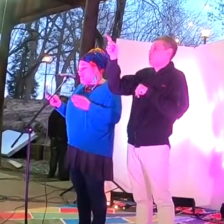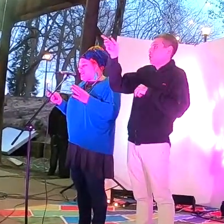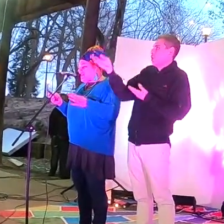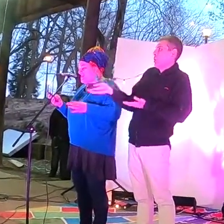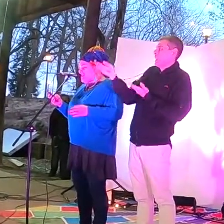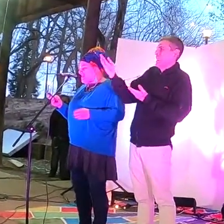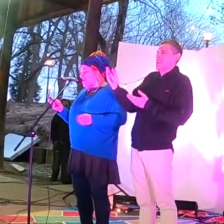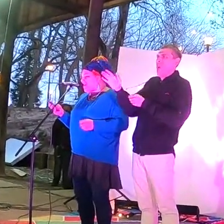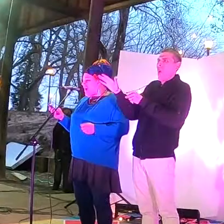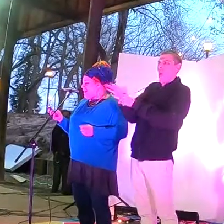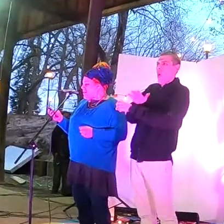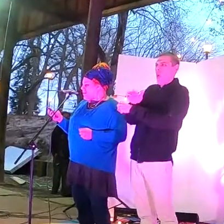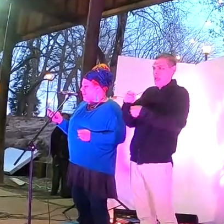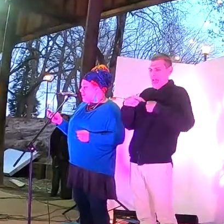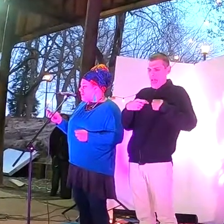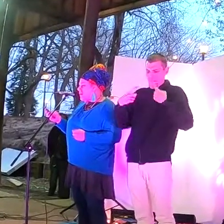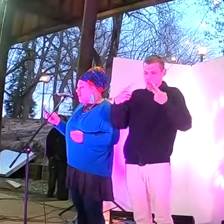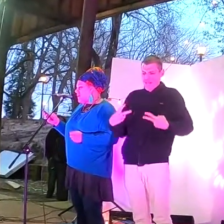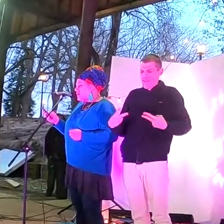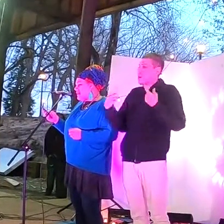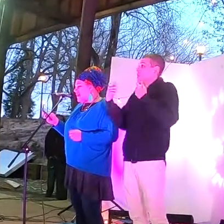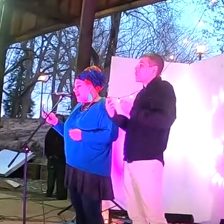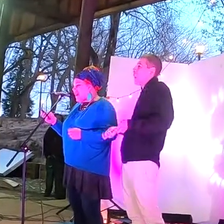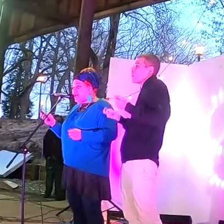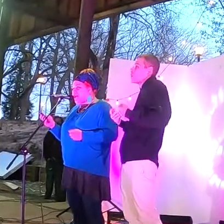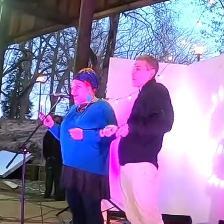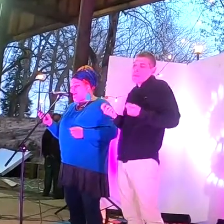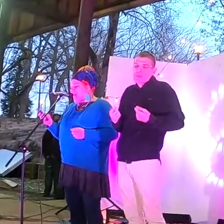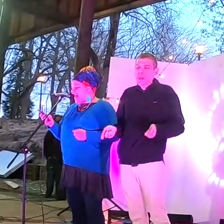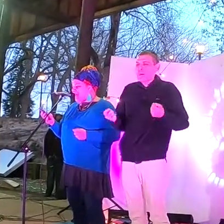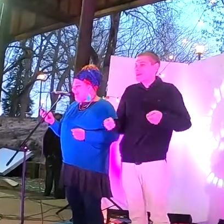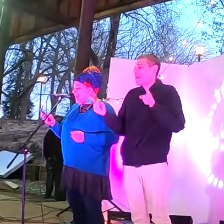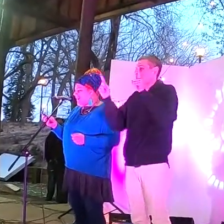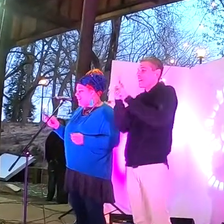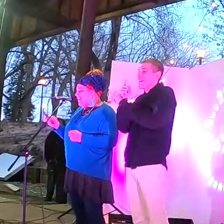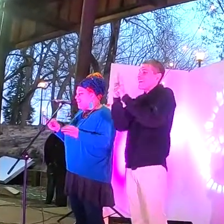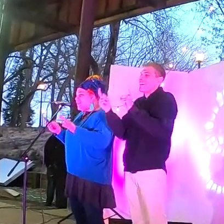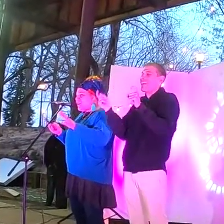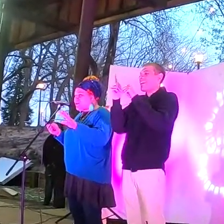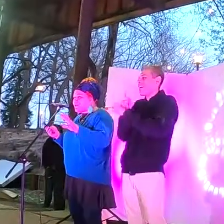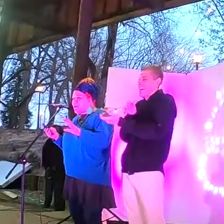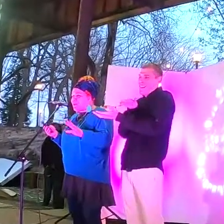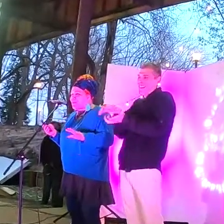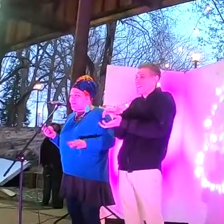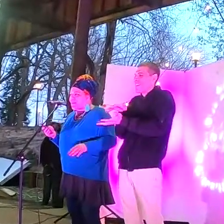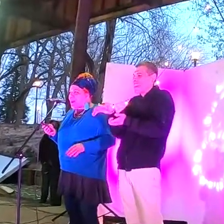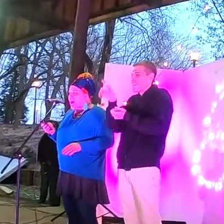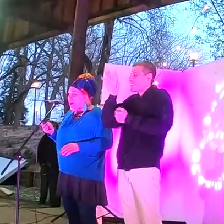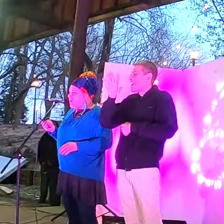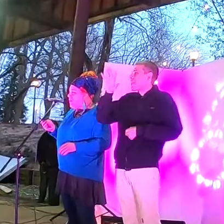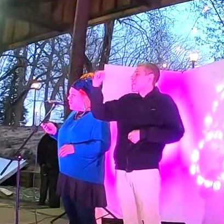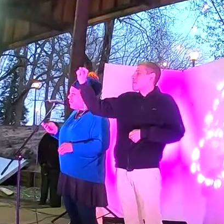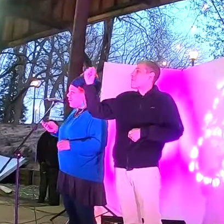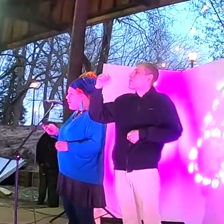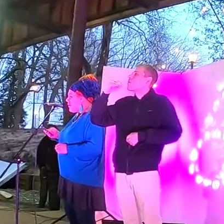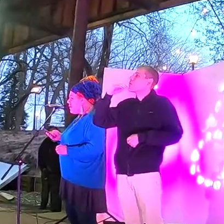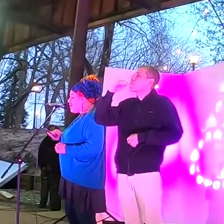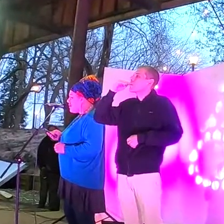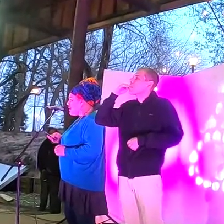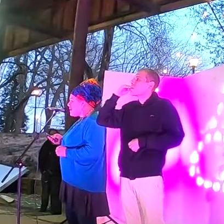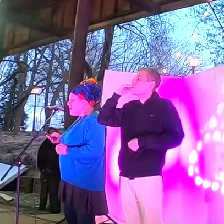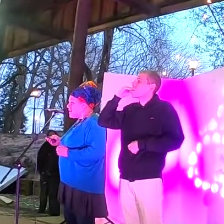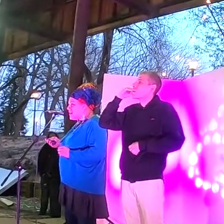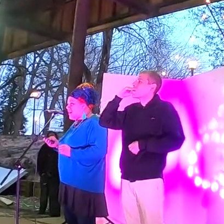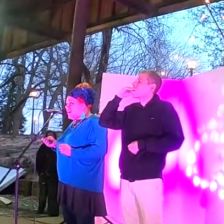half. She jumps rope, I jump rope. She goes in, I go out, laughing. She goes home, I watch her